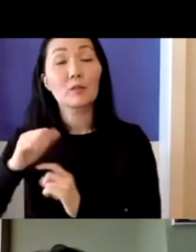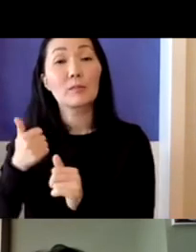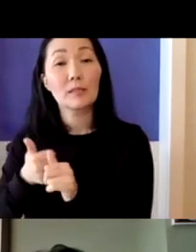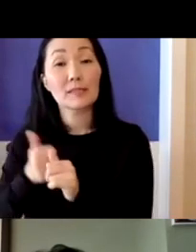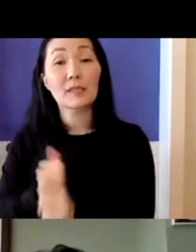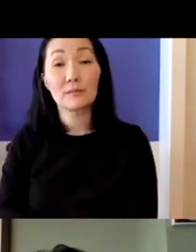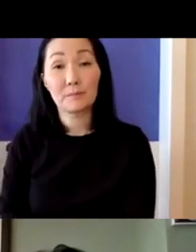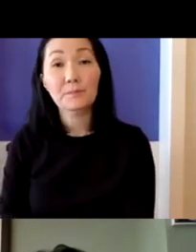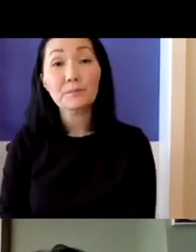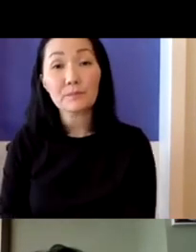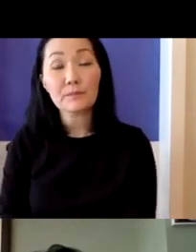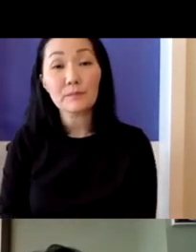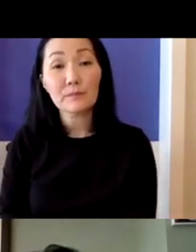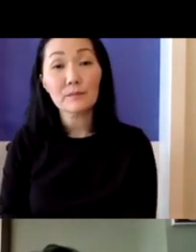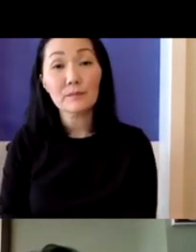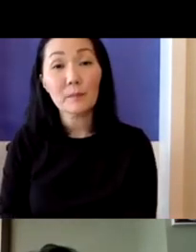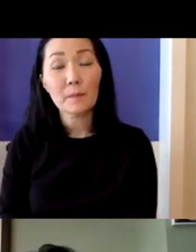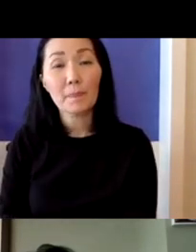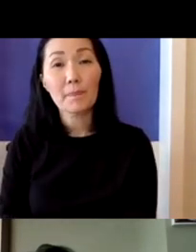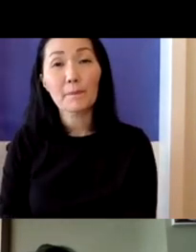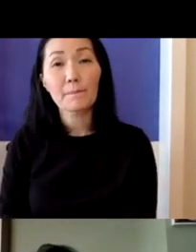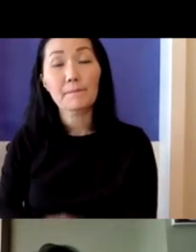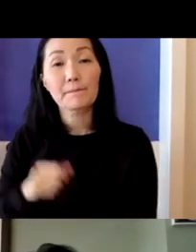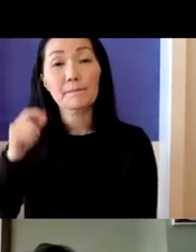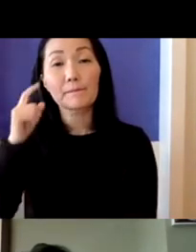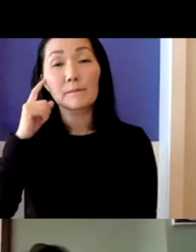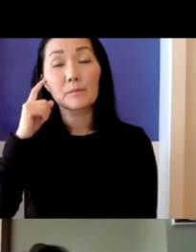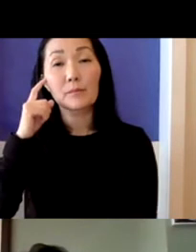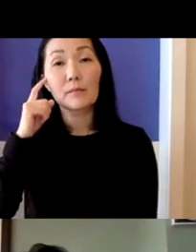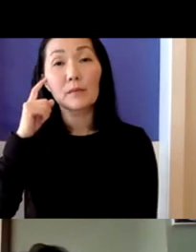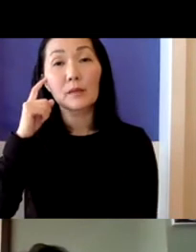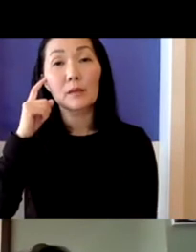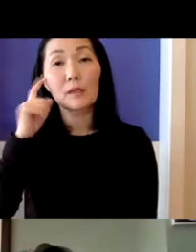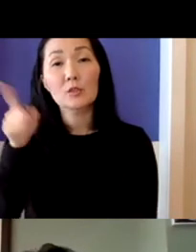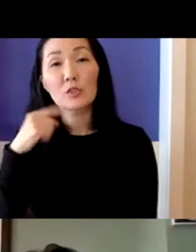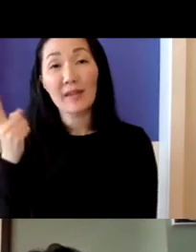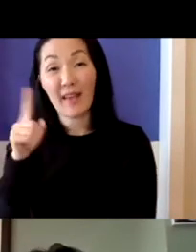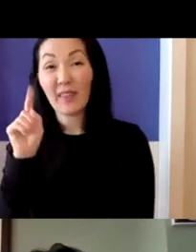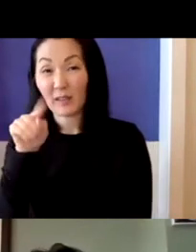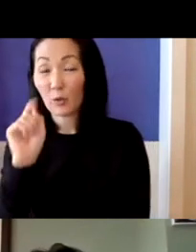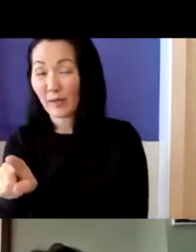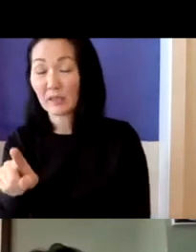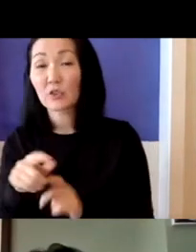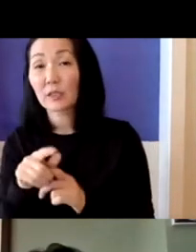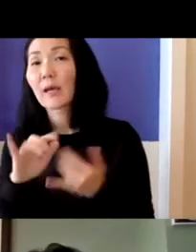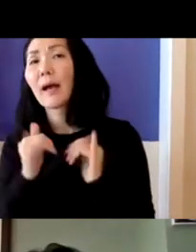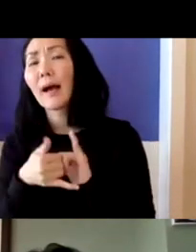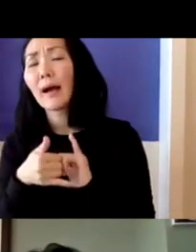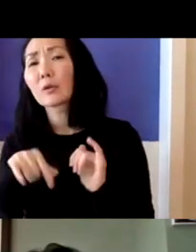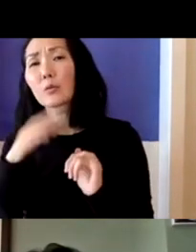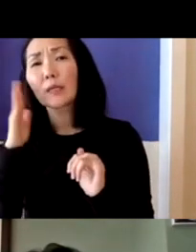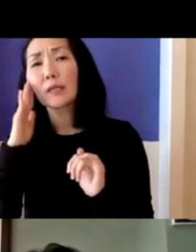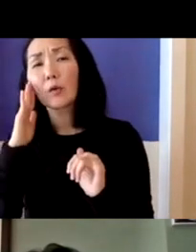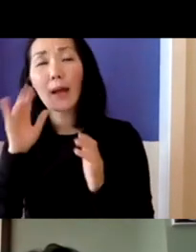to jump in and address that live. And then I think I wanted to bounce that question back to all of the panelists again of, how do we know and how do we measure